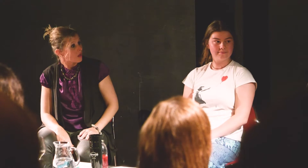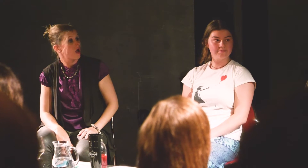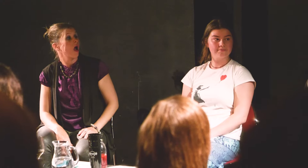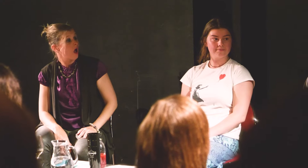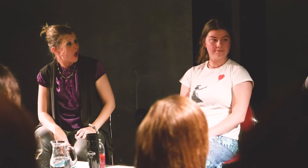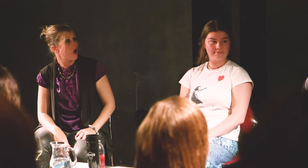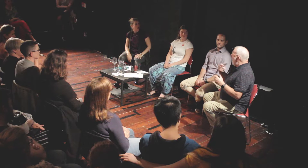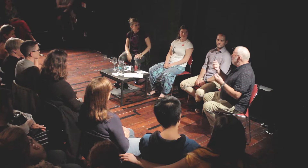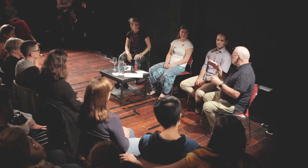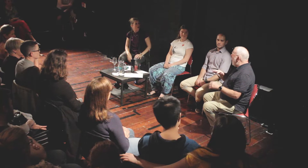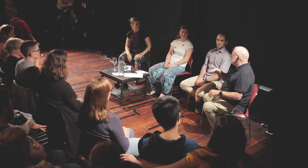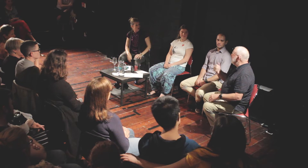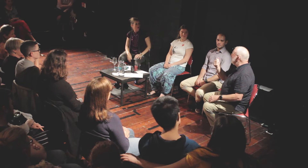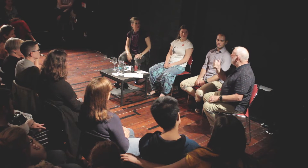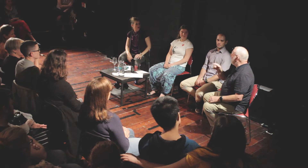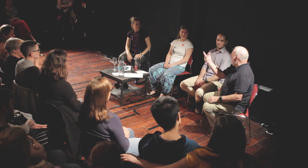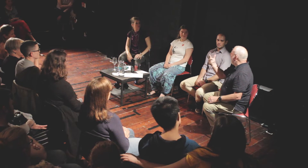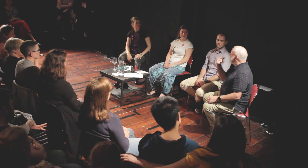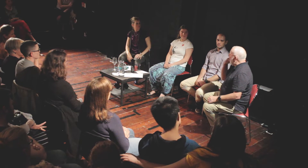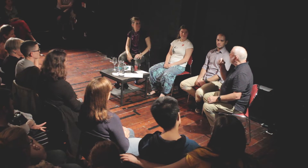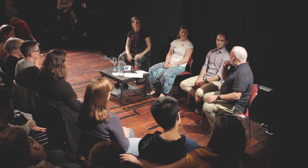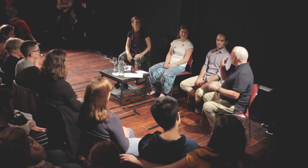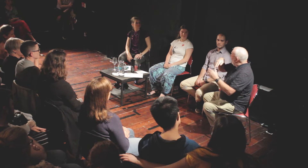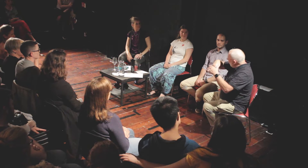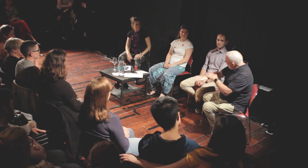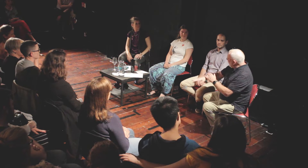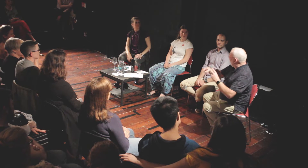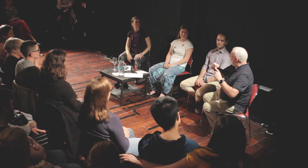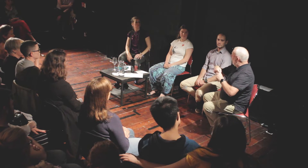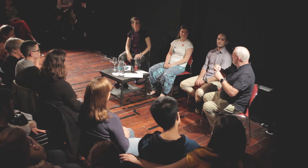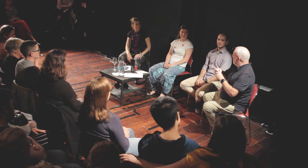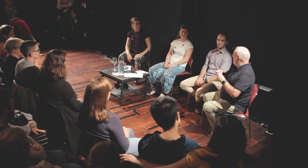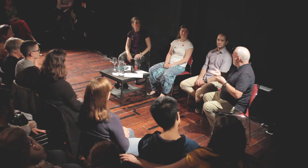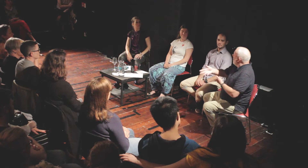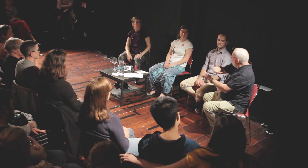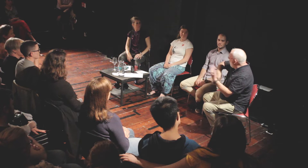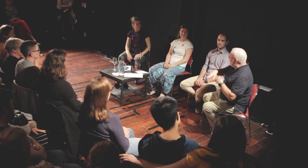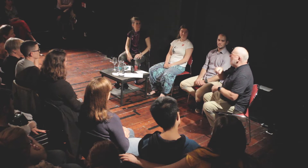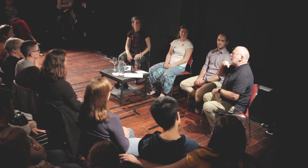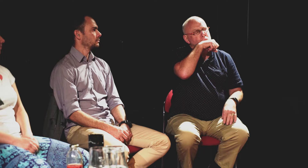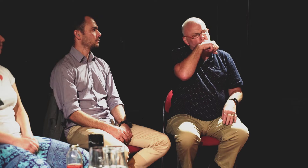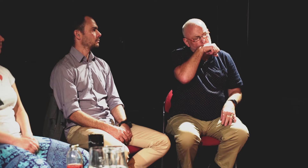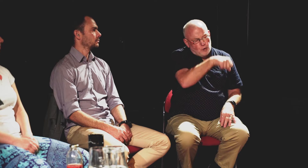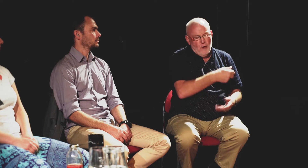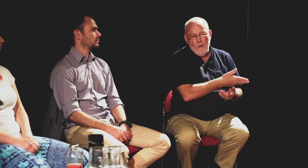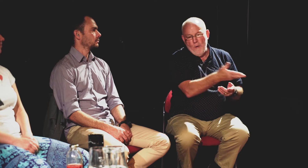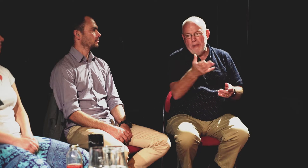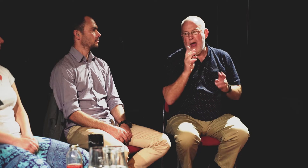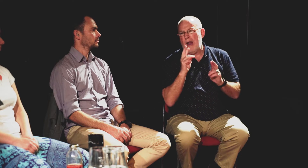or hearing impaired. We have about 16 to 18 deaf staff working there at Cowston, and they